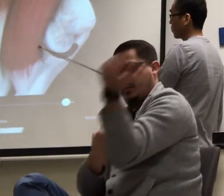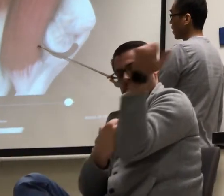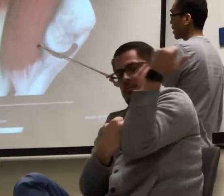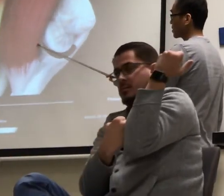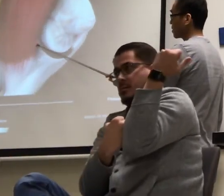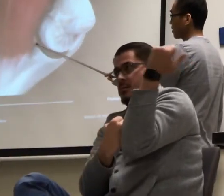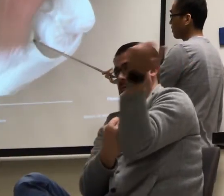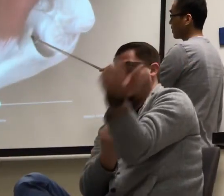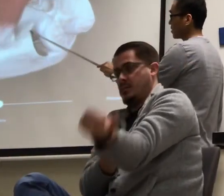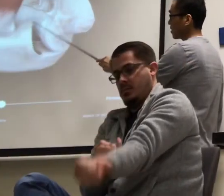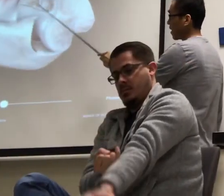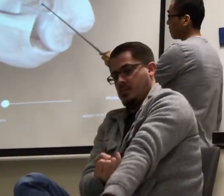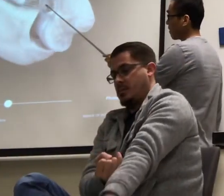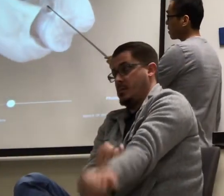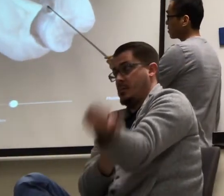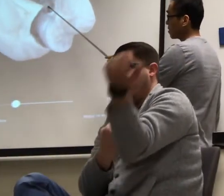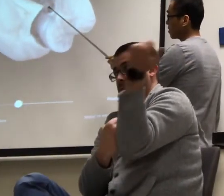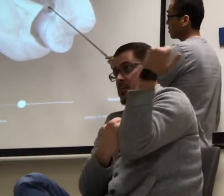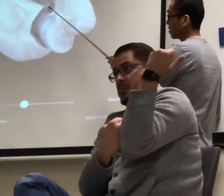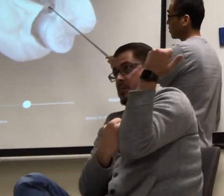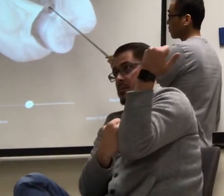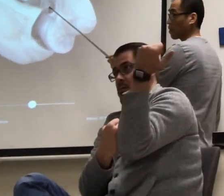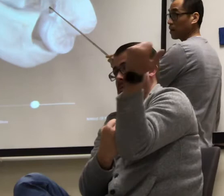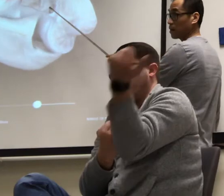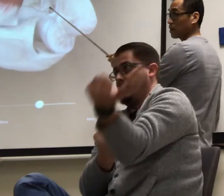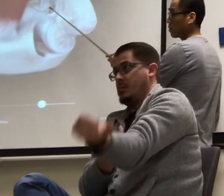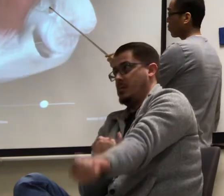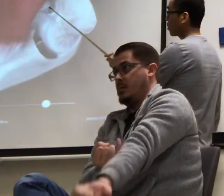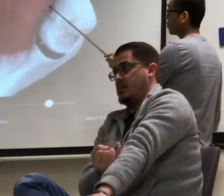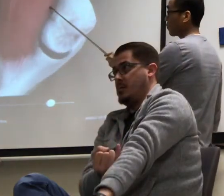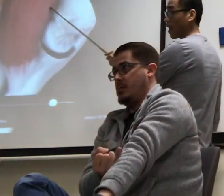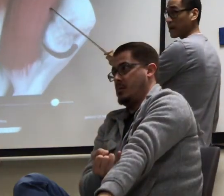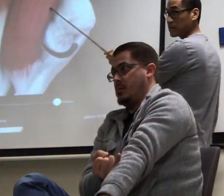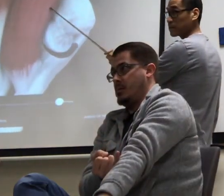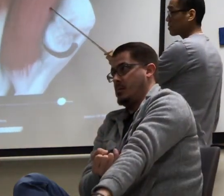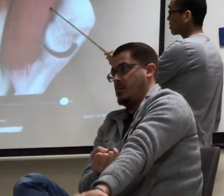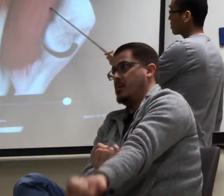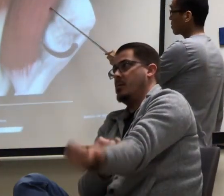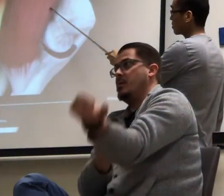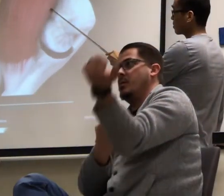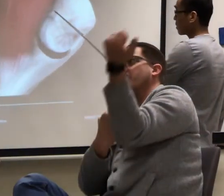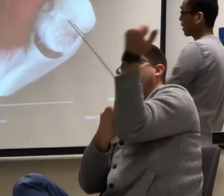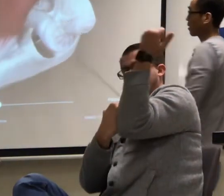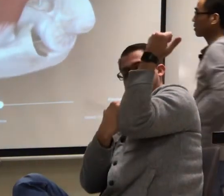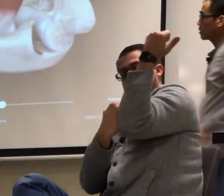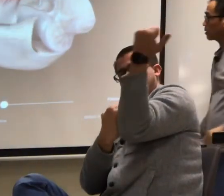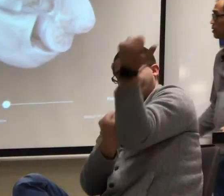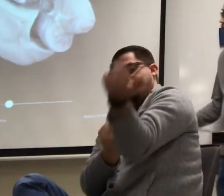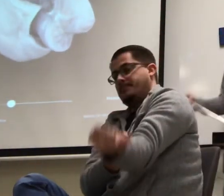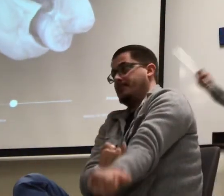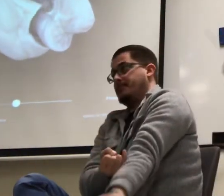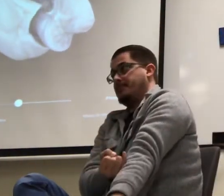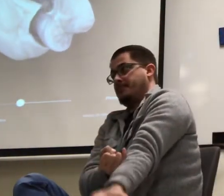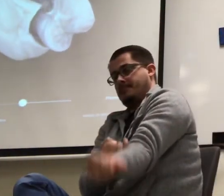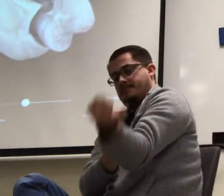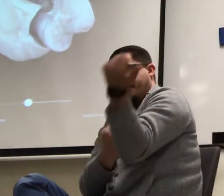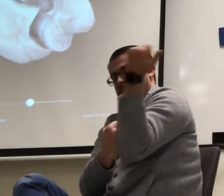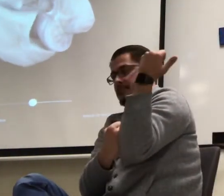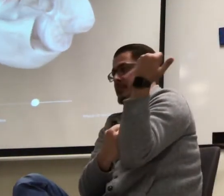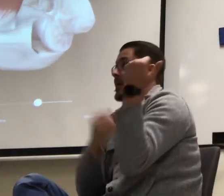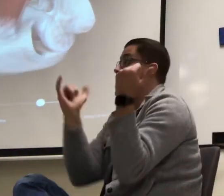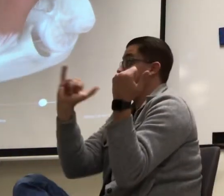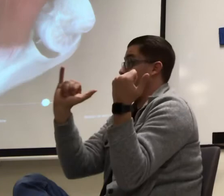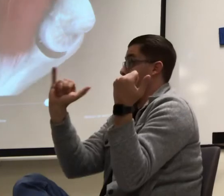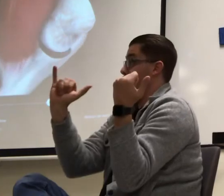And as you flex, it fits into that fossa in the front when you flex. Okay? And by the